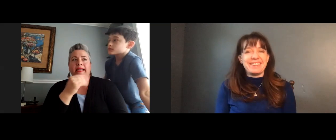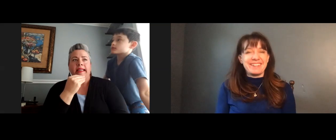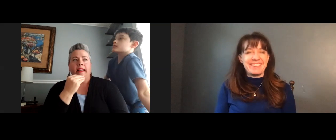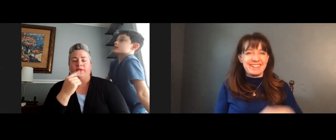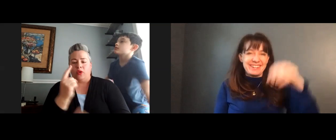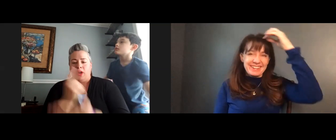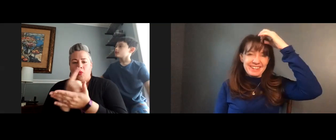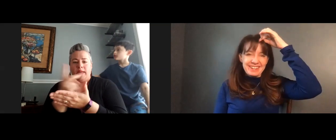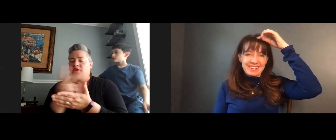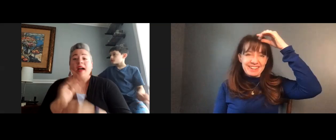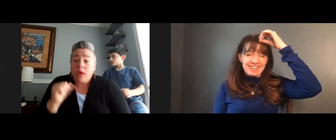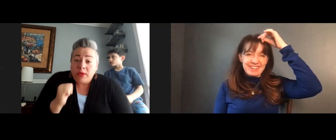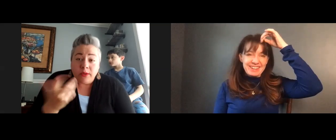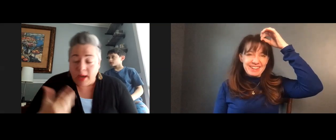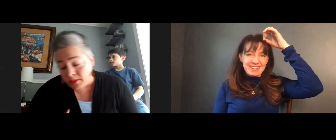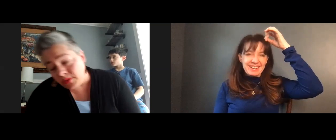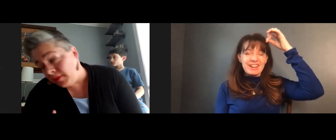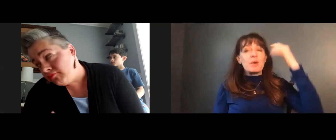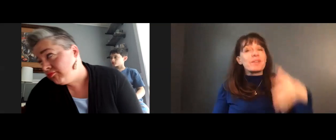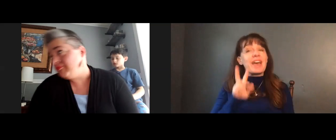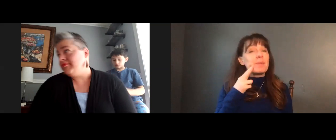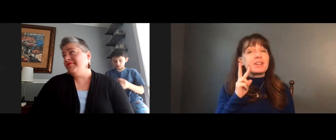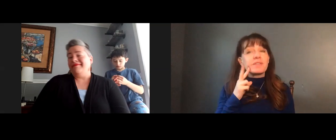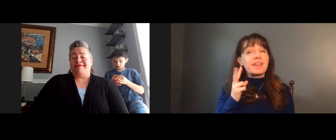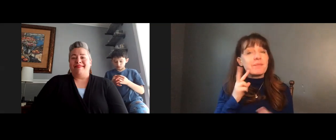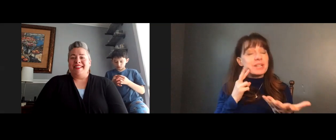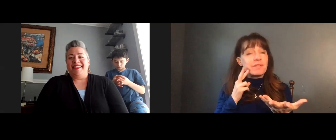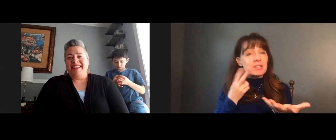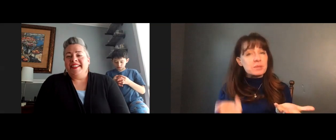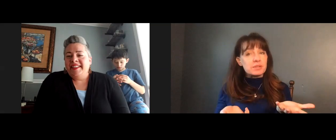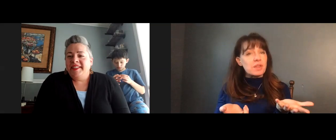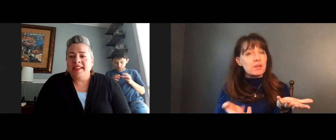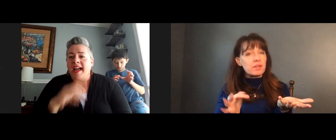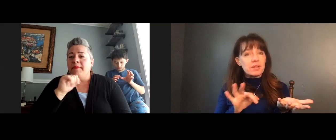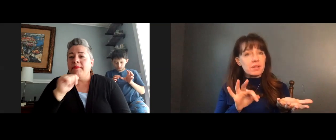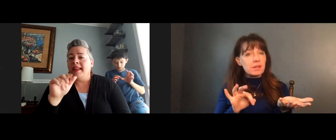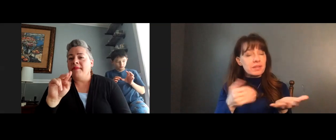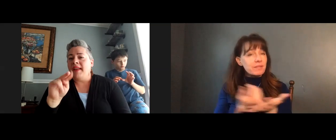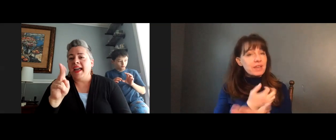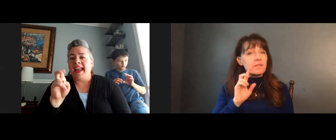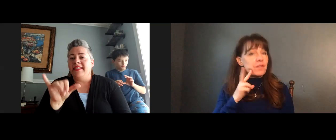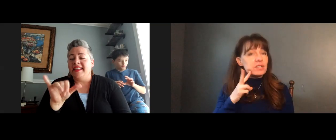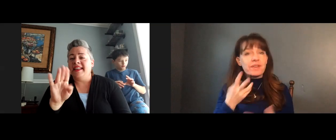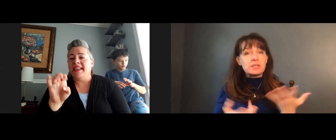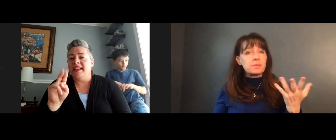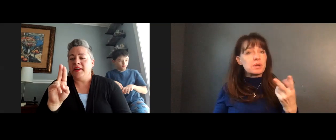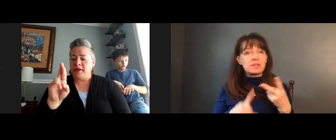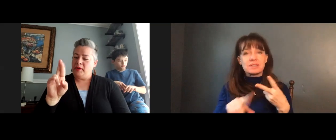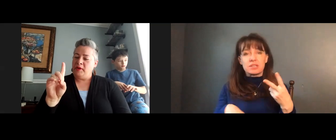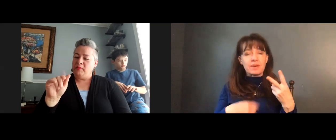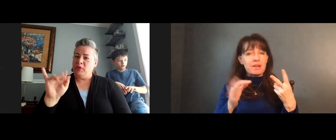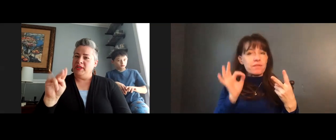not eating for a week or two i won't do it i won't do it well they have a bunch of they have a bunch of vegetables though i'm i'm not anthony